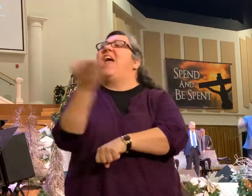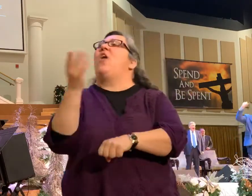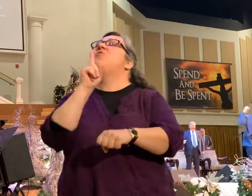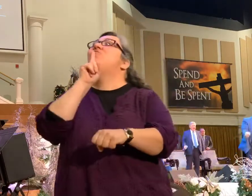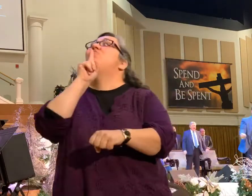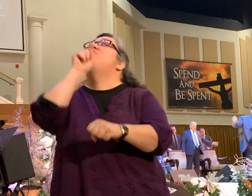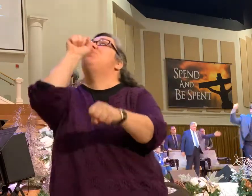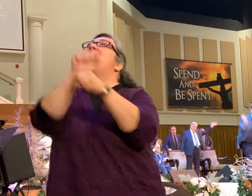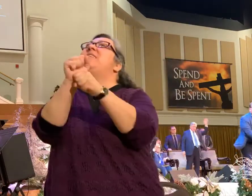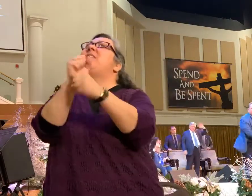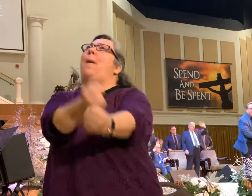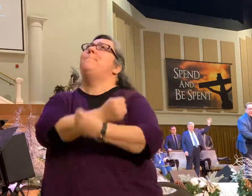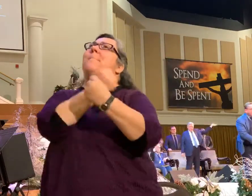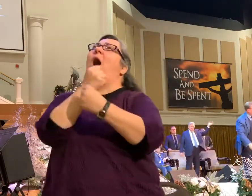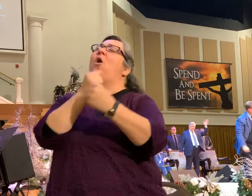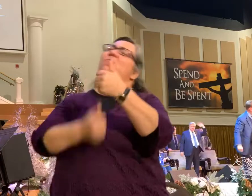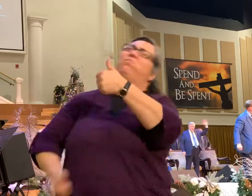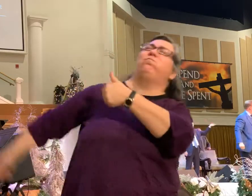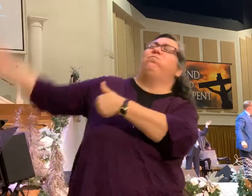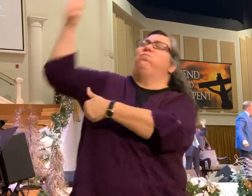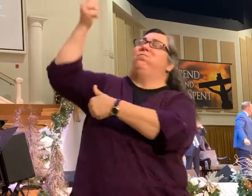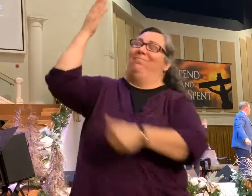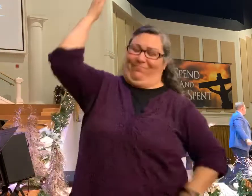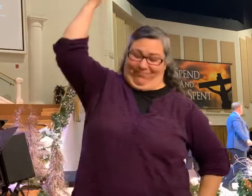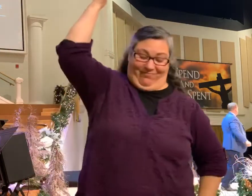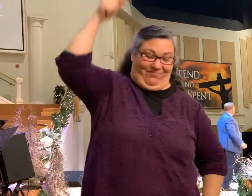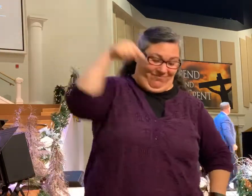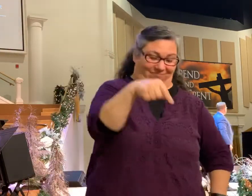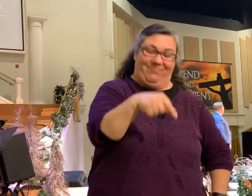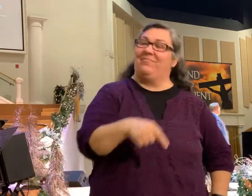greater than Rome's